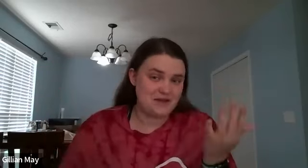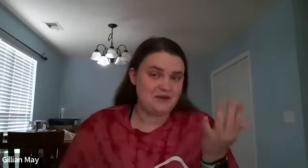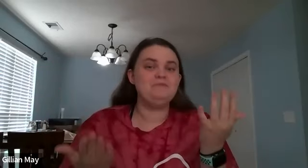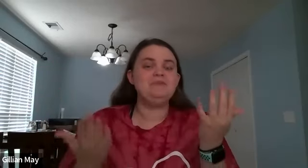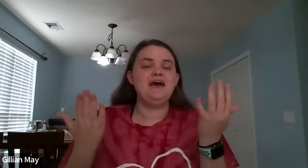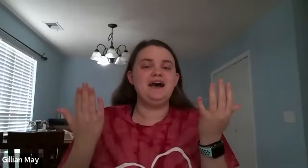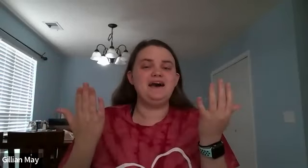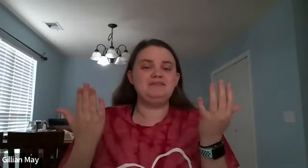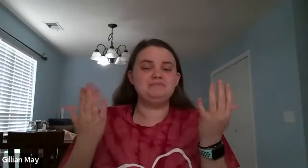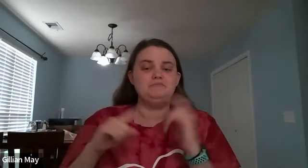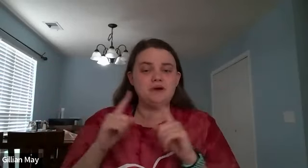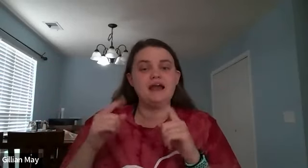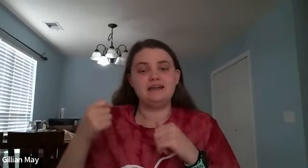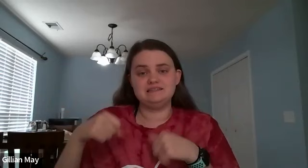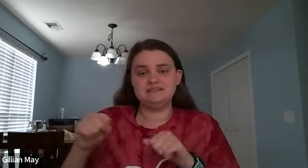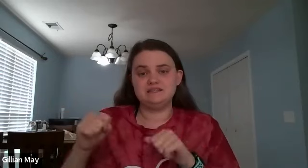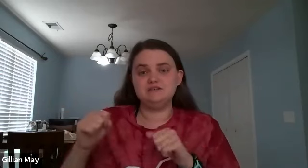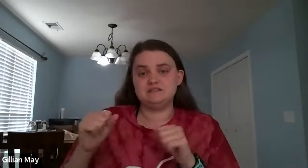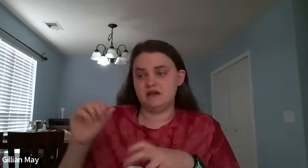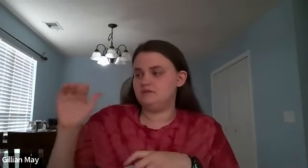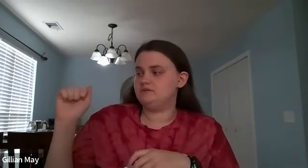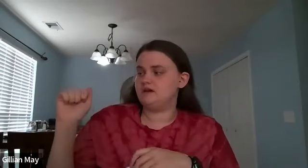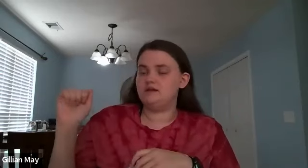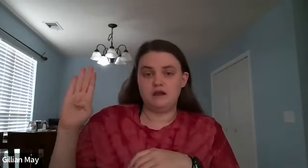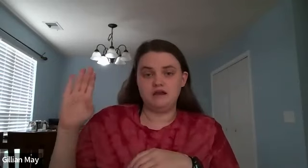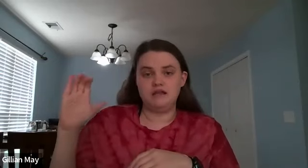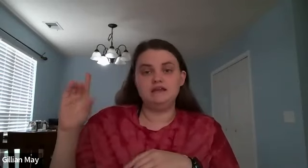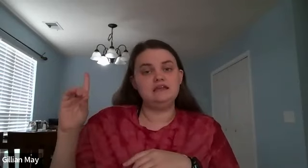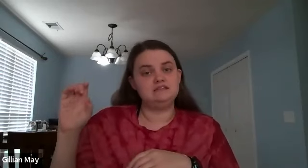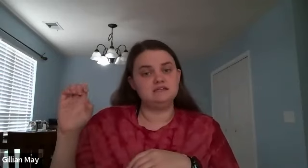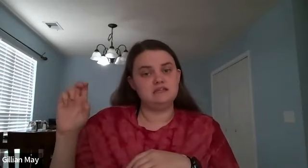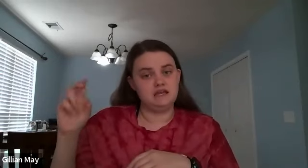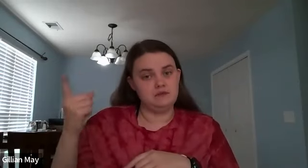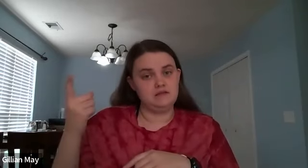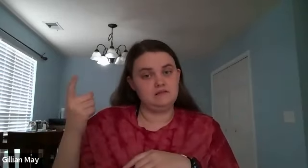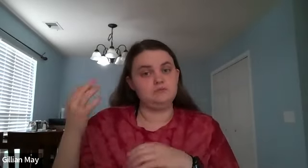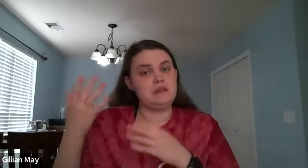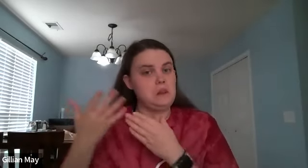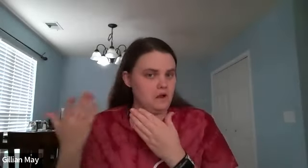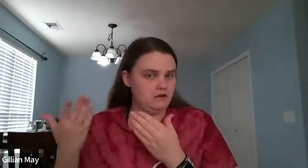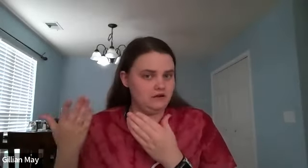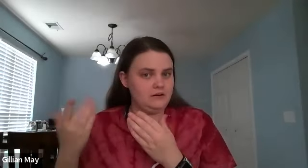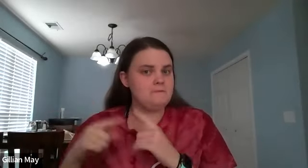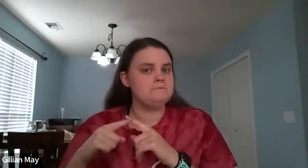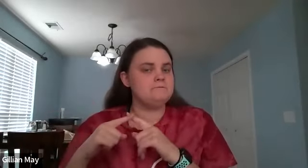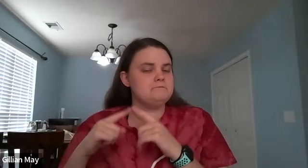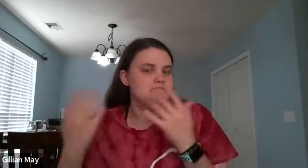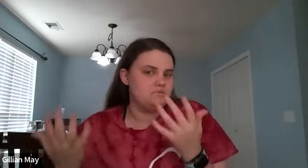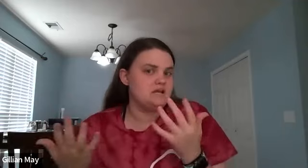So but I can still sign with my right hand. It does take me a little bit longer, but it's